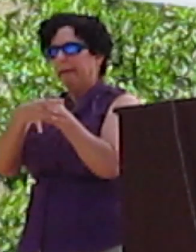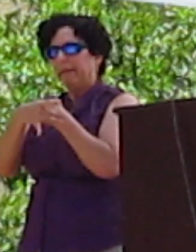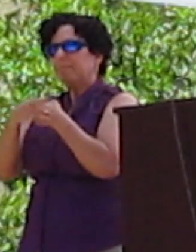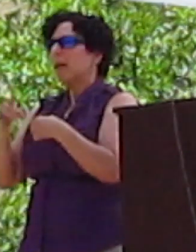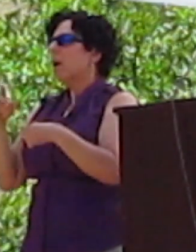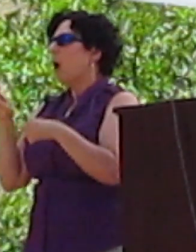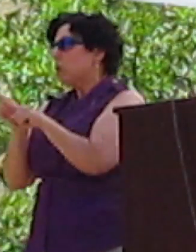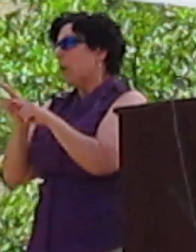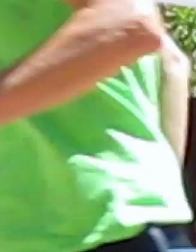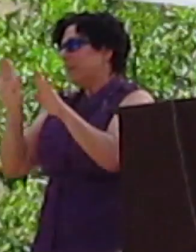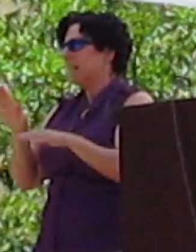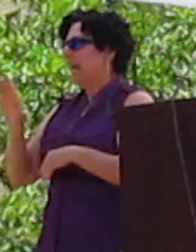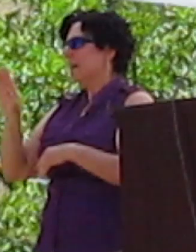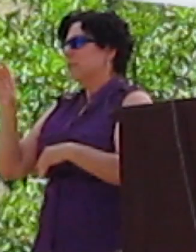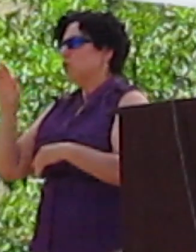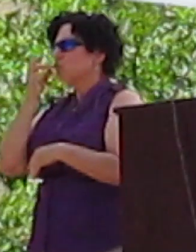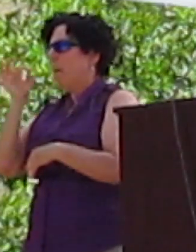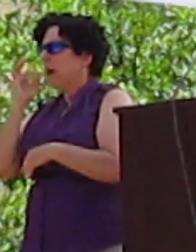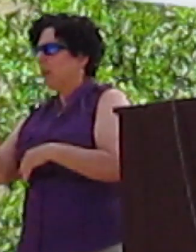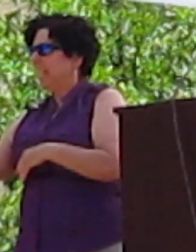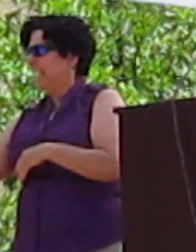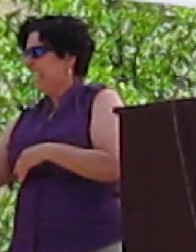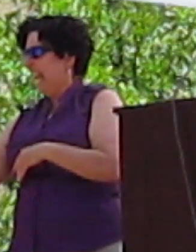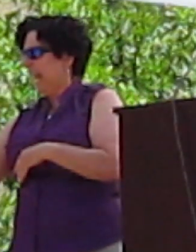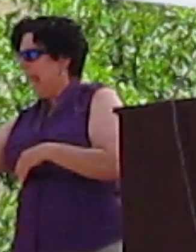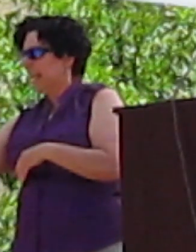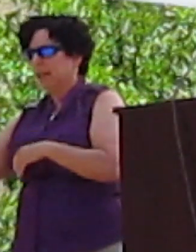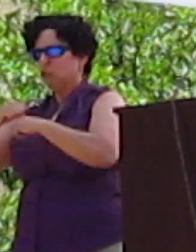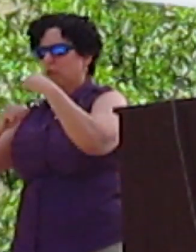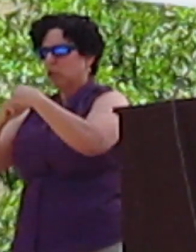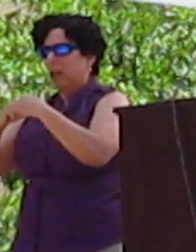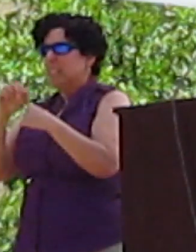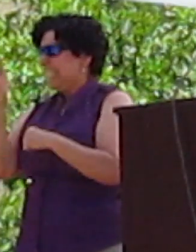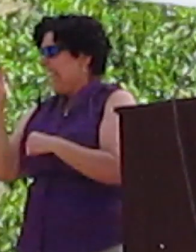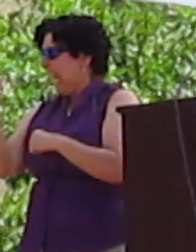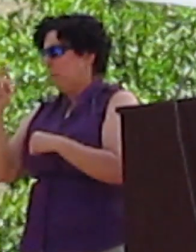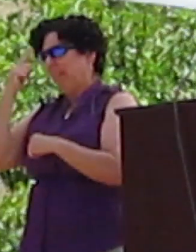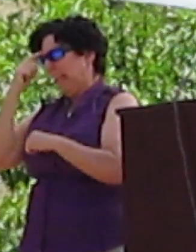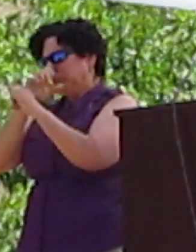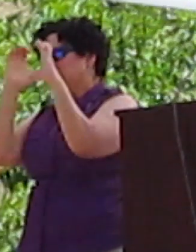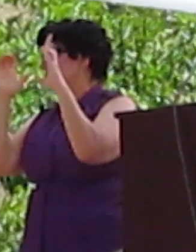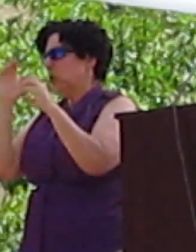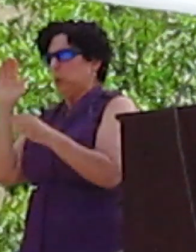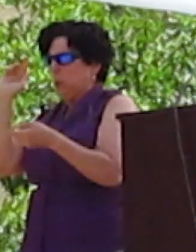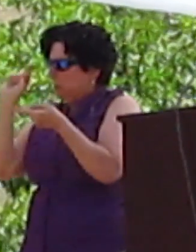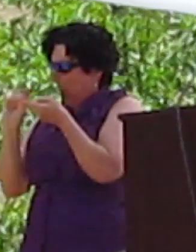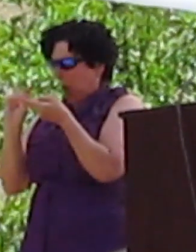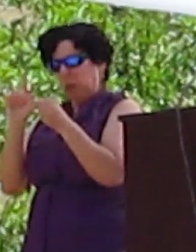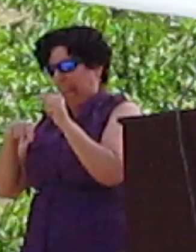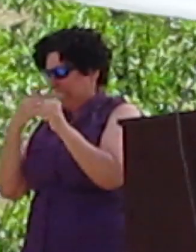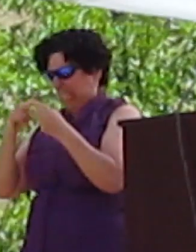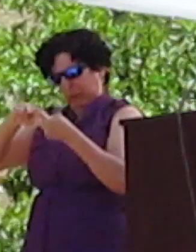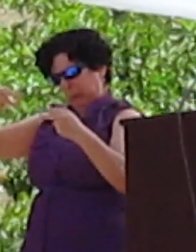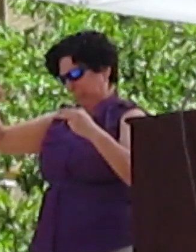DNA extraction. We think of DNA as something super tiny, too small to see, and it's locked up inside of teeny tiny cells.